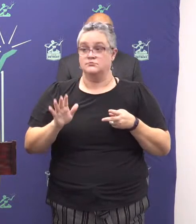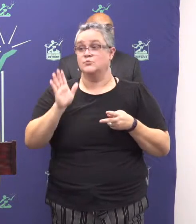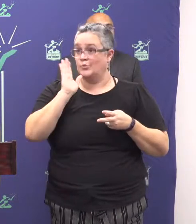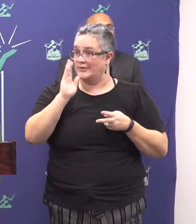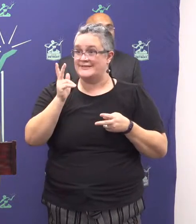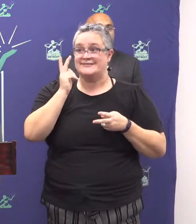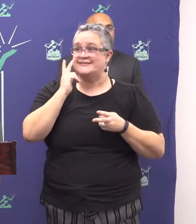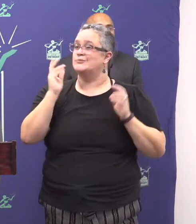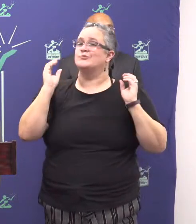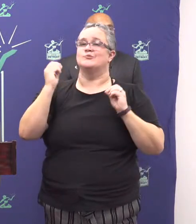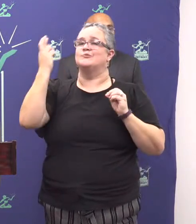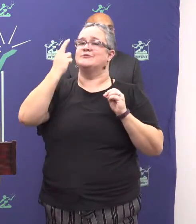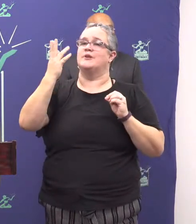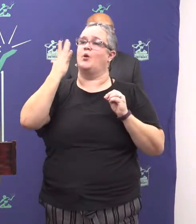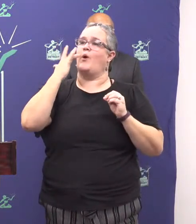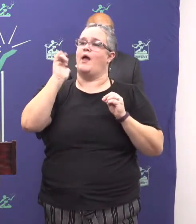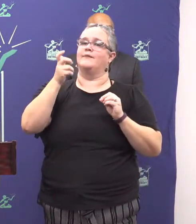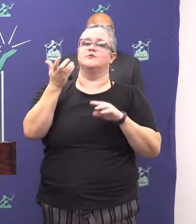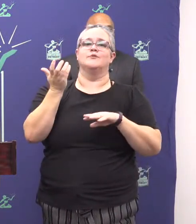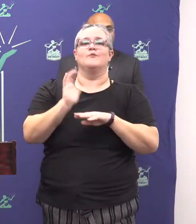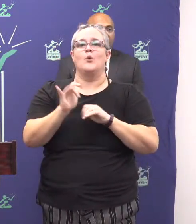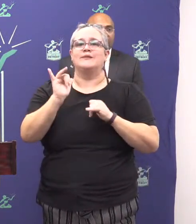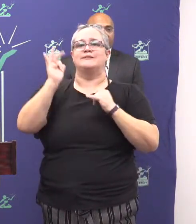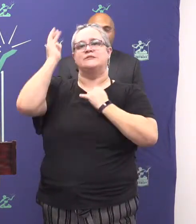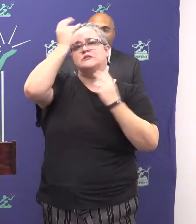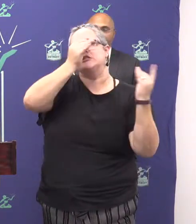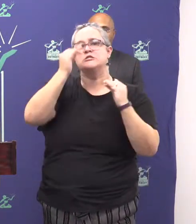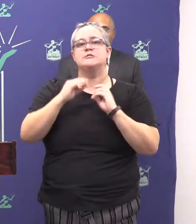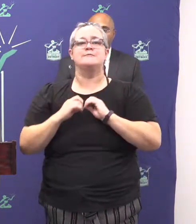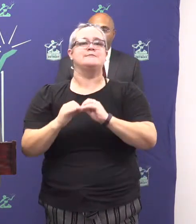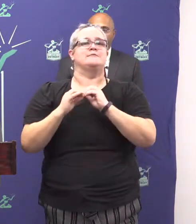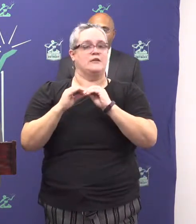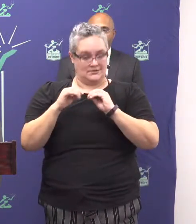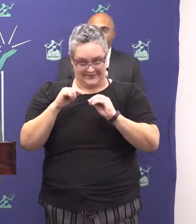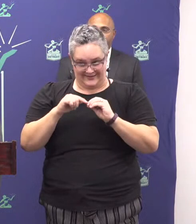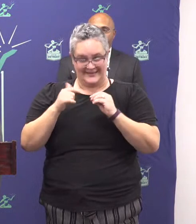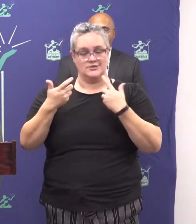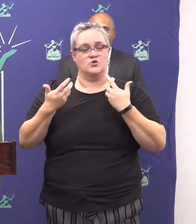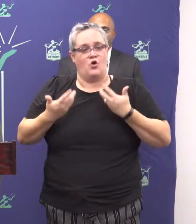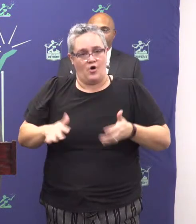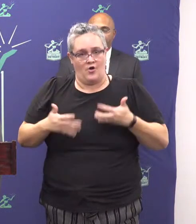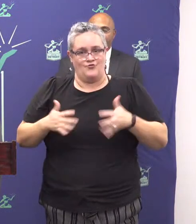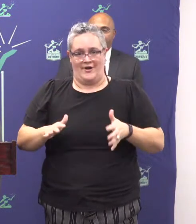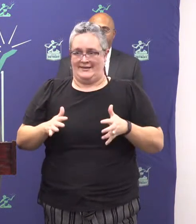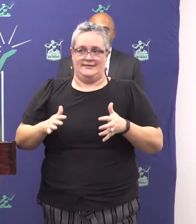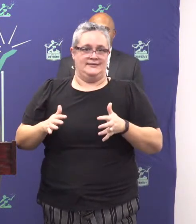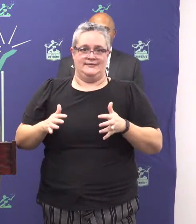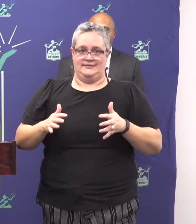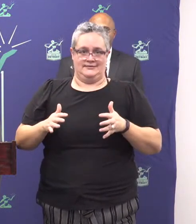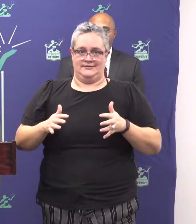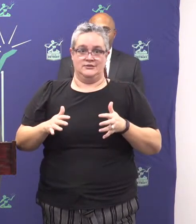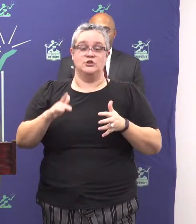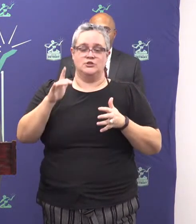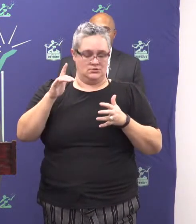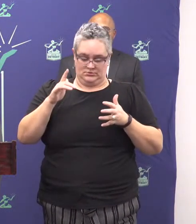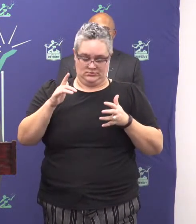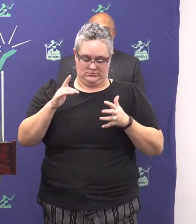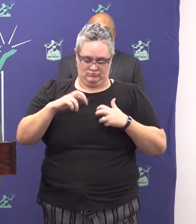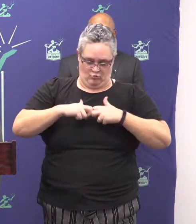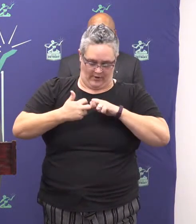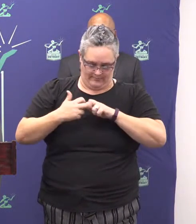that there was no reason that we had to have this dispute. This thing was on a curve to be done a lot better.